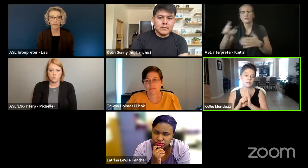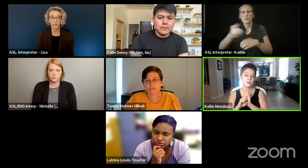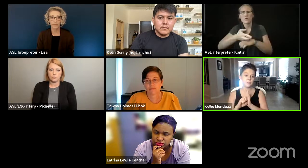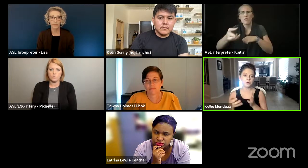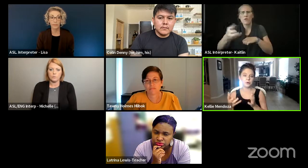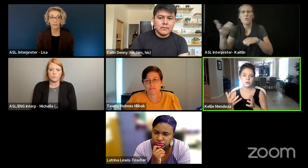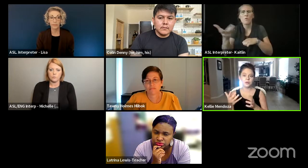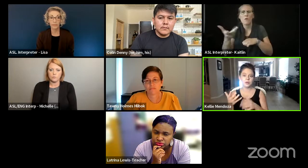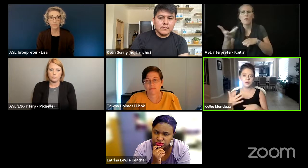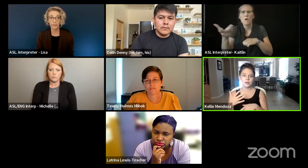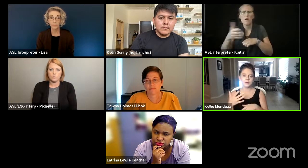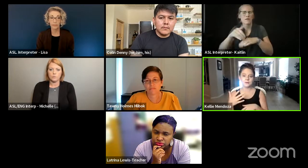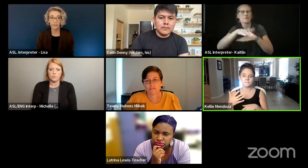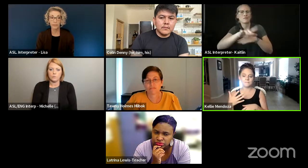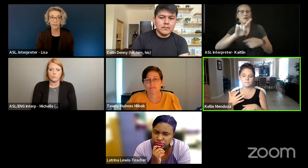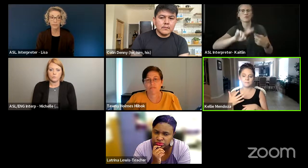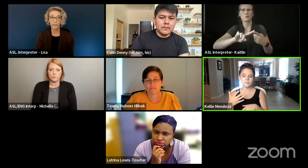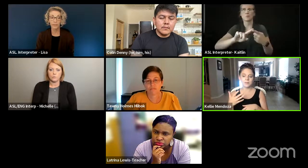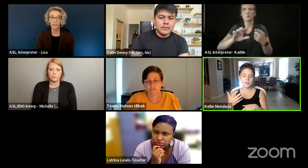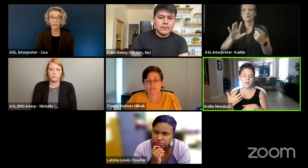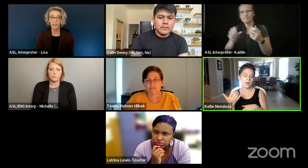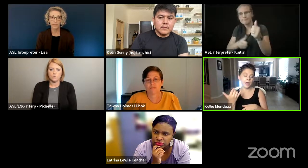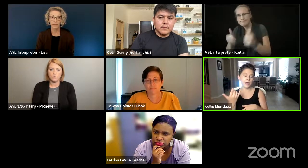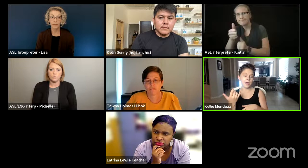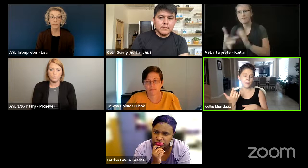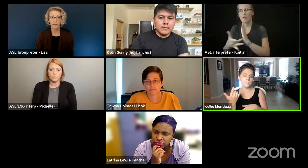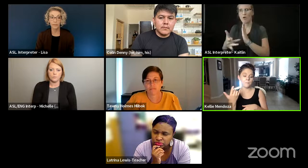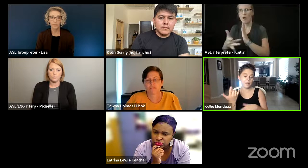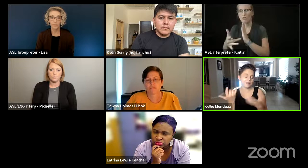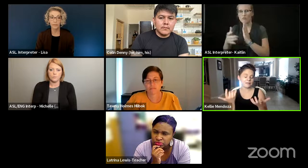for example,